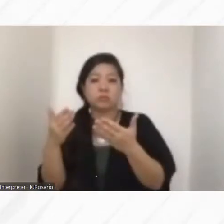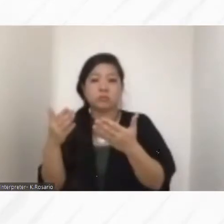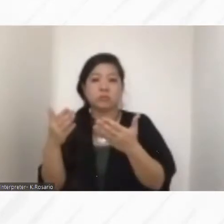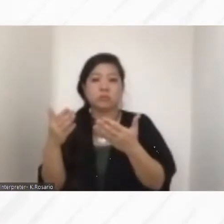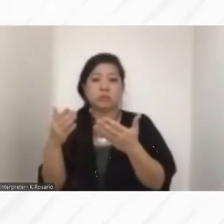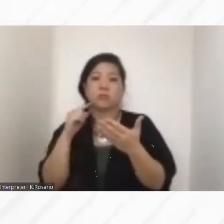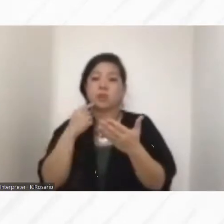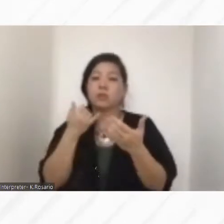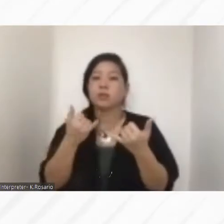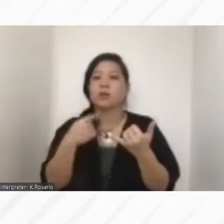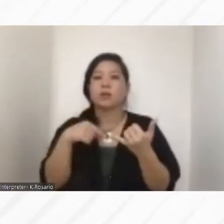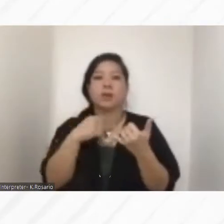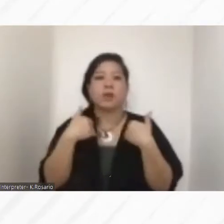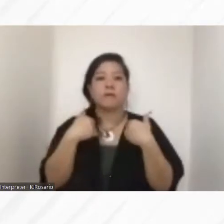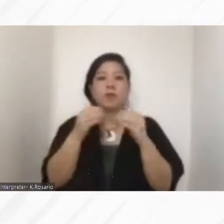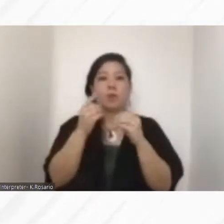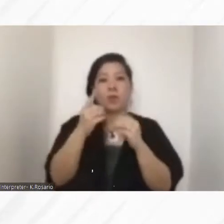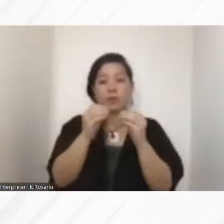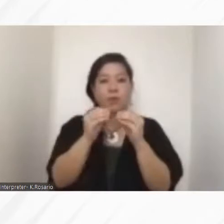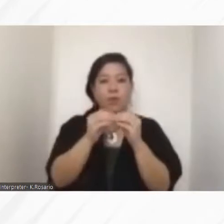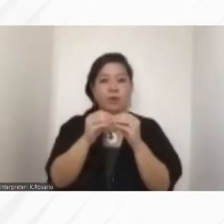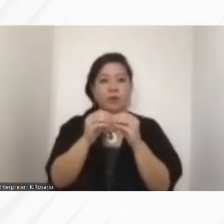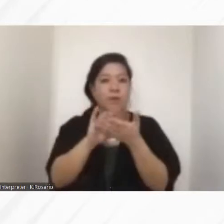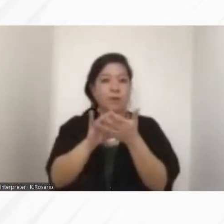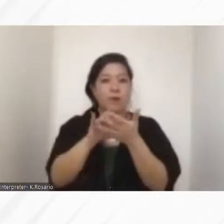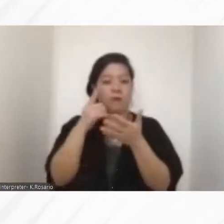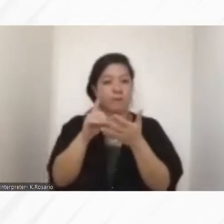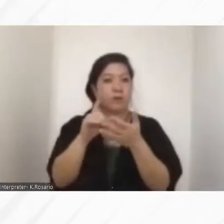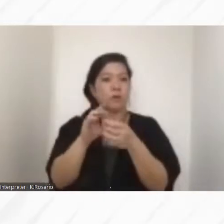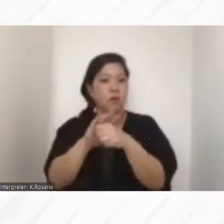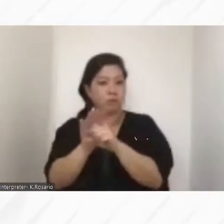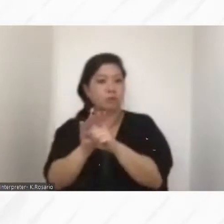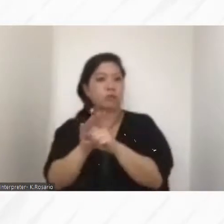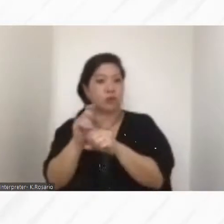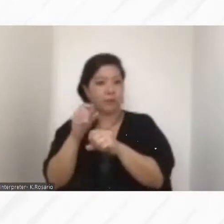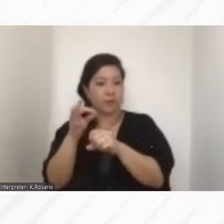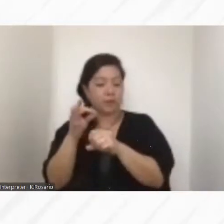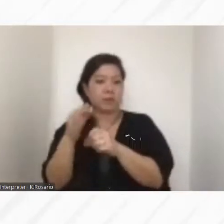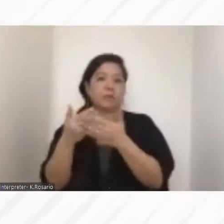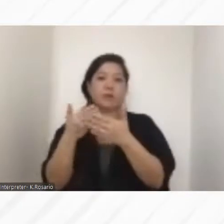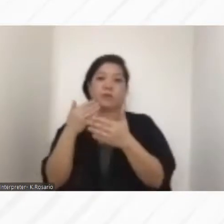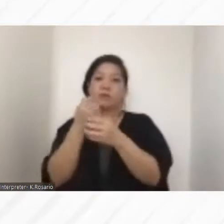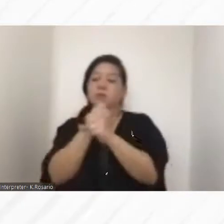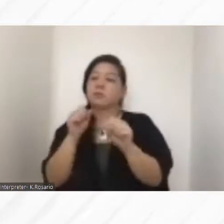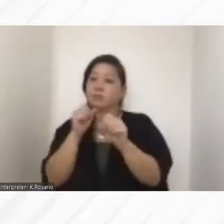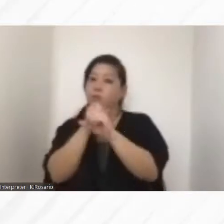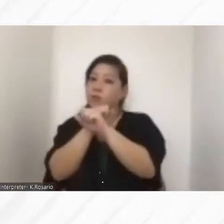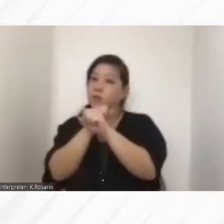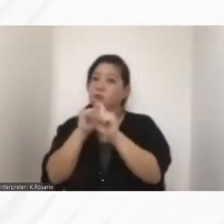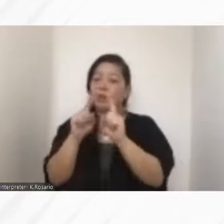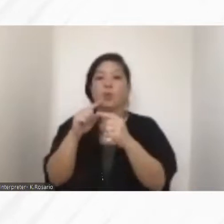We're likely to have one or more vaccines for COVID proven safe and effective before the end of this year, with doses ready